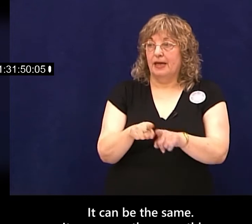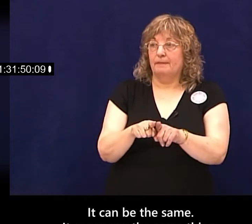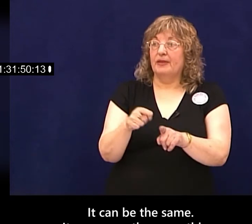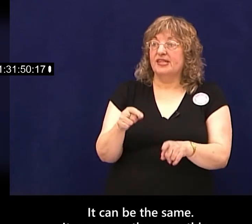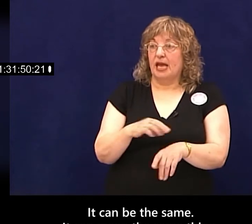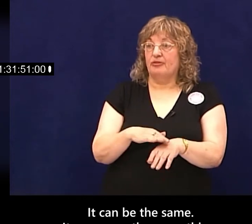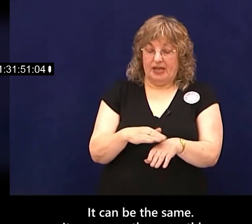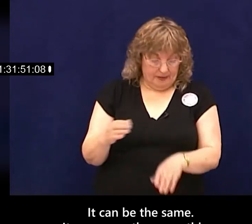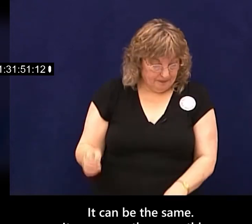can mean the same thing.